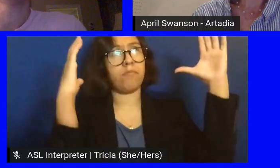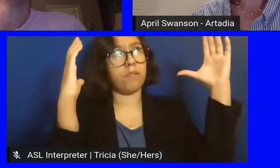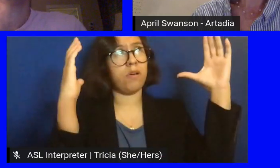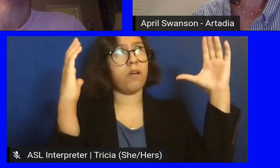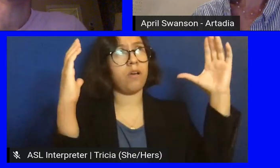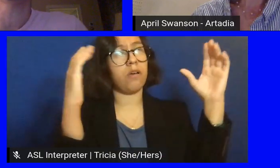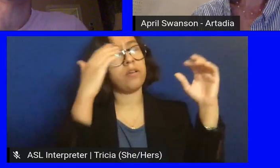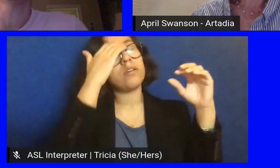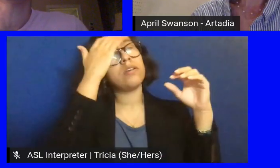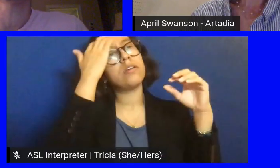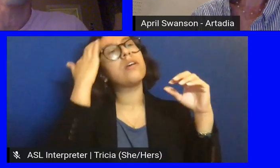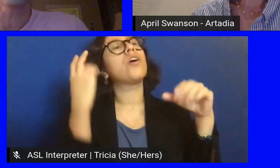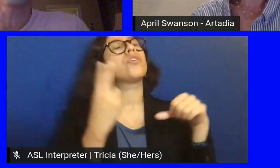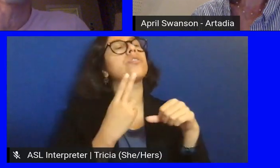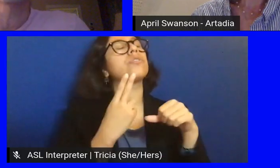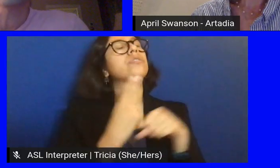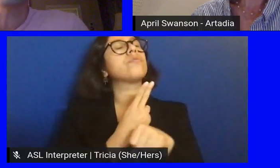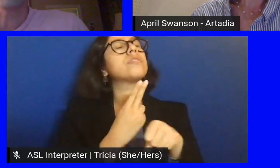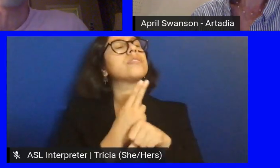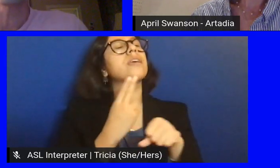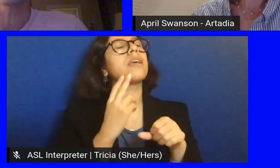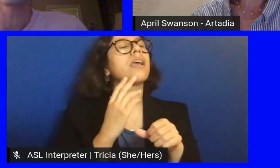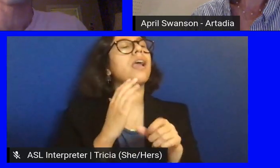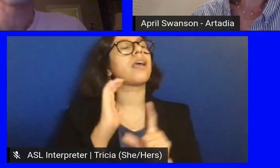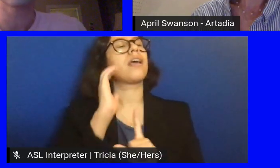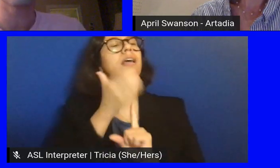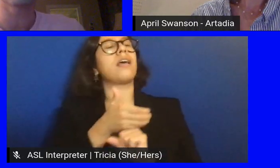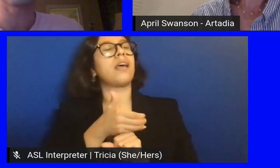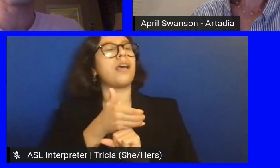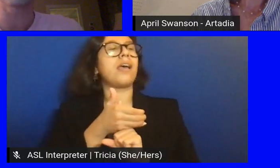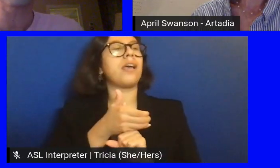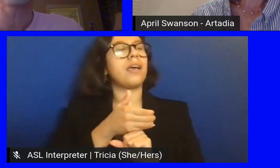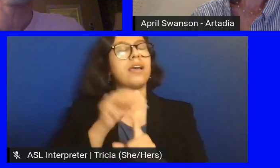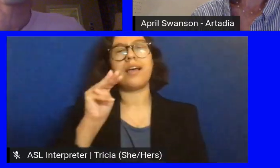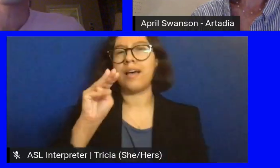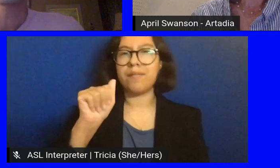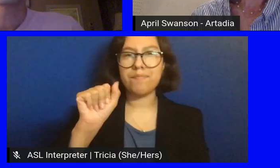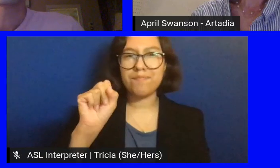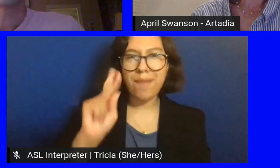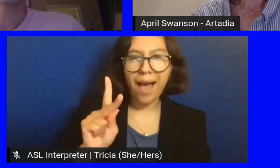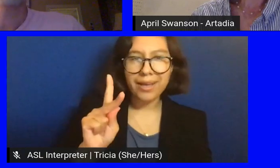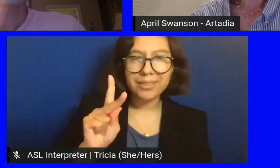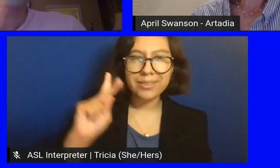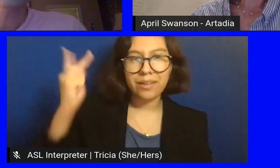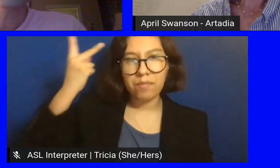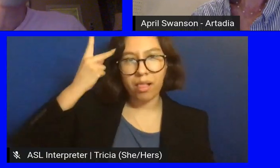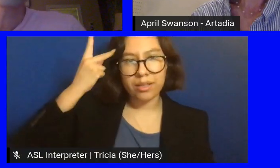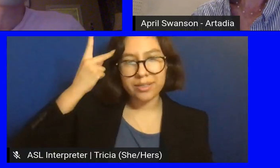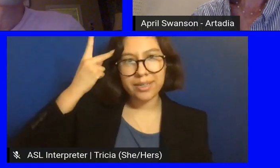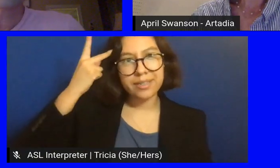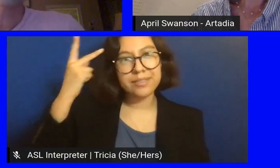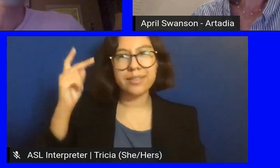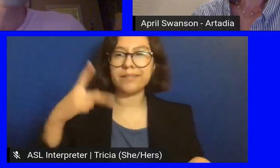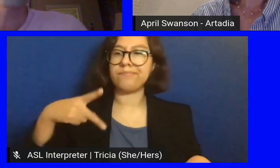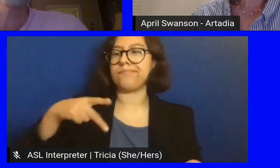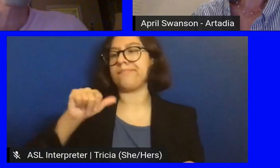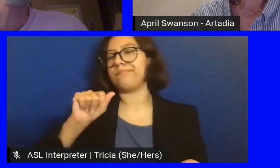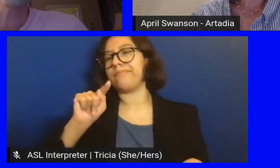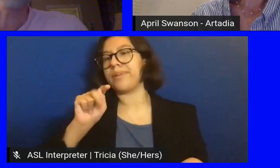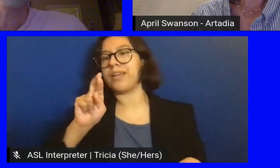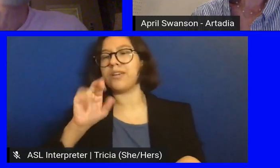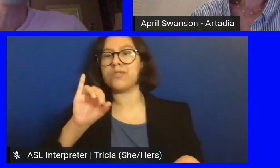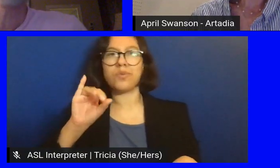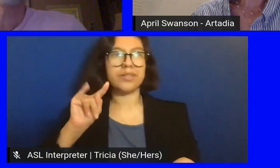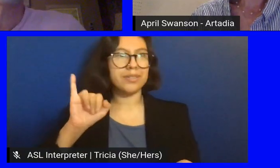the kind of disguise and mask of politics and patriotism. Our logo